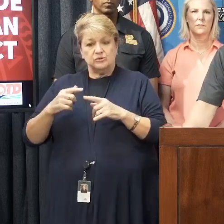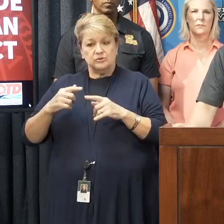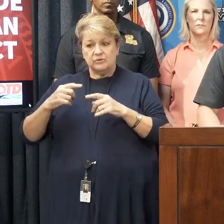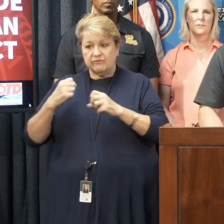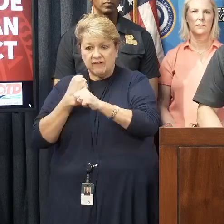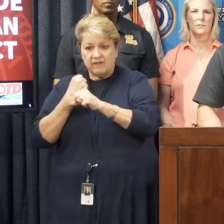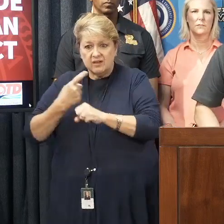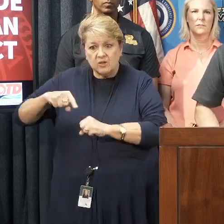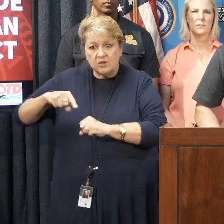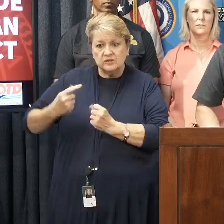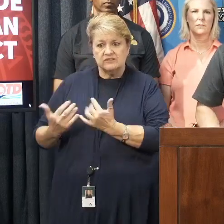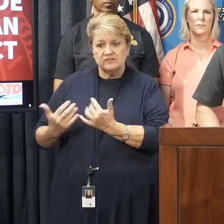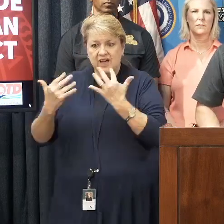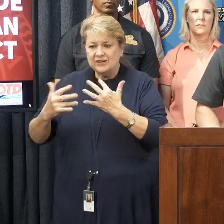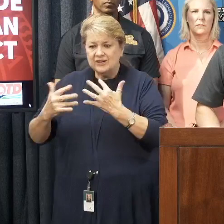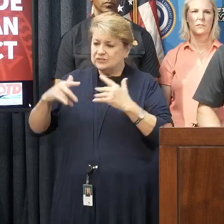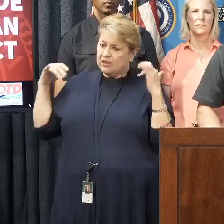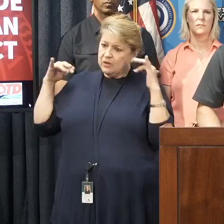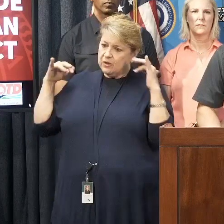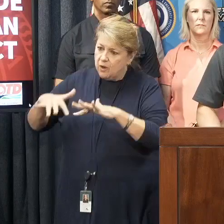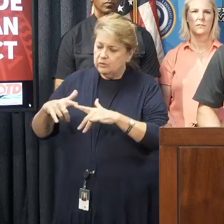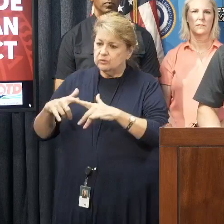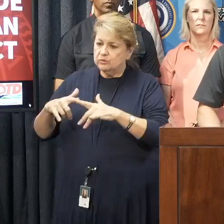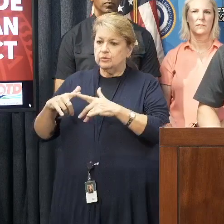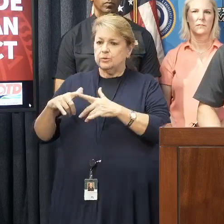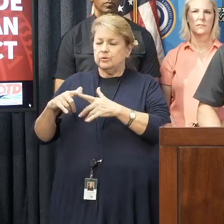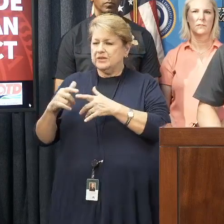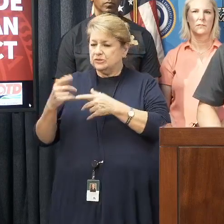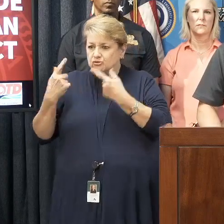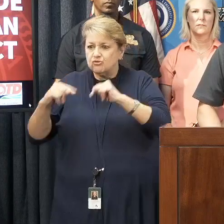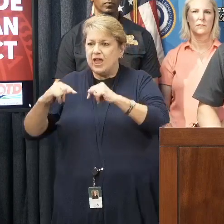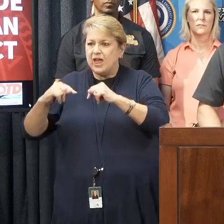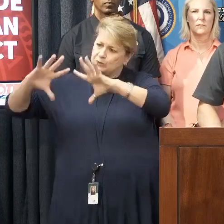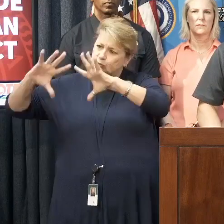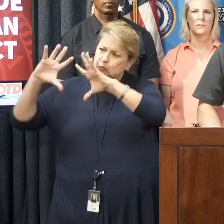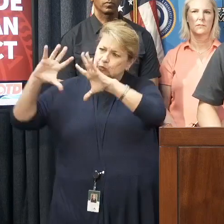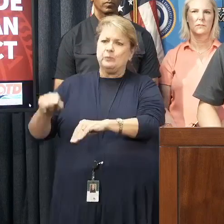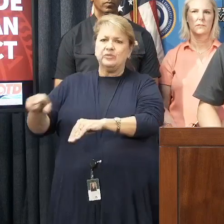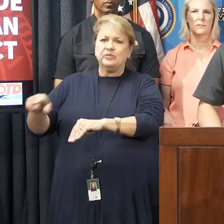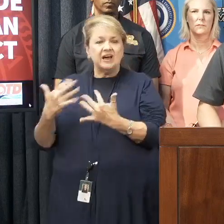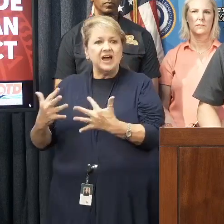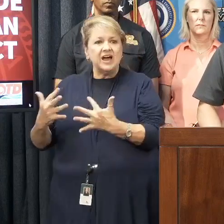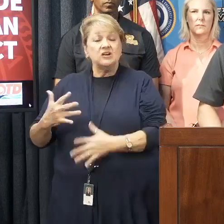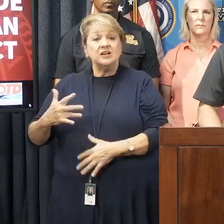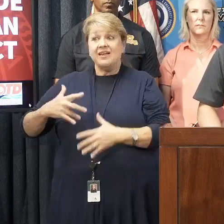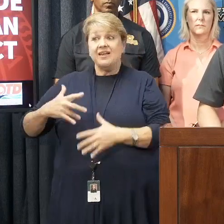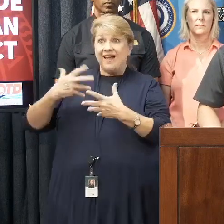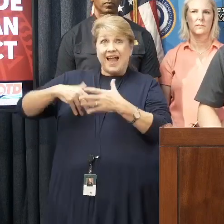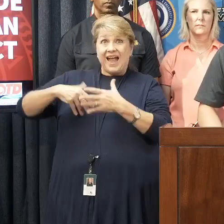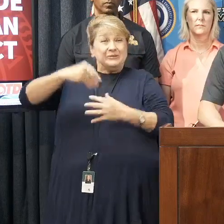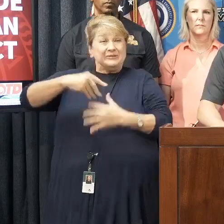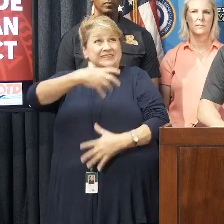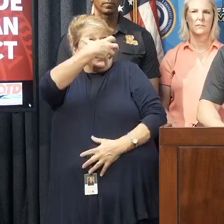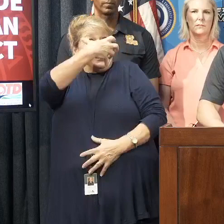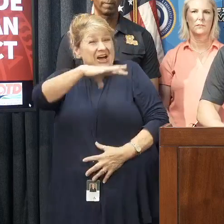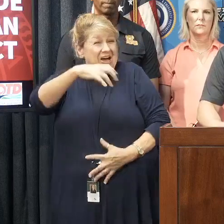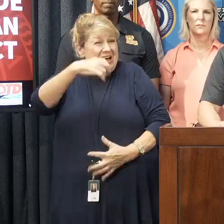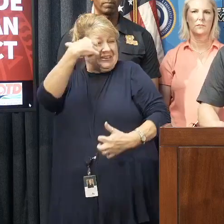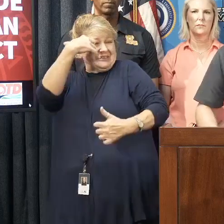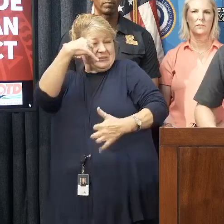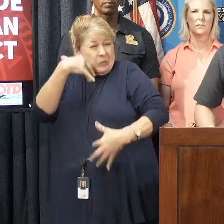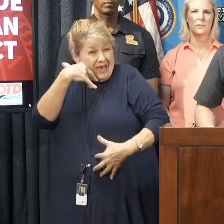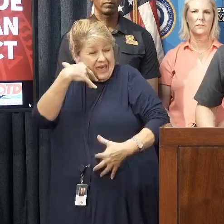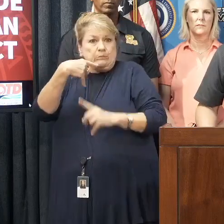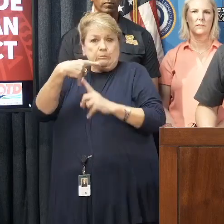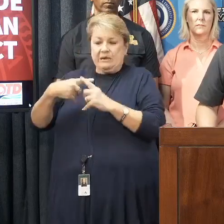crews of firefighters that are out there fighting valiantly in very hot and difficult conditions. When you factor